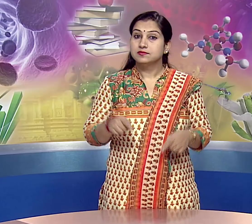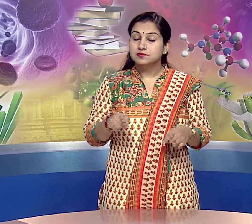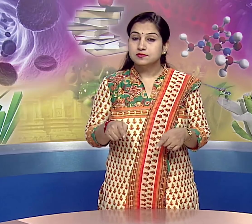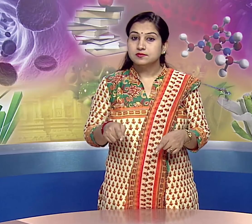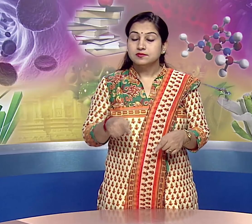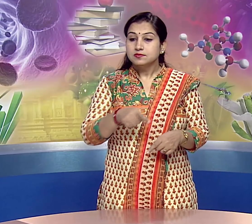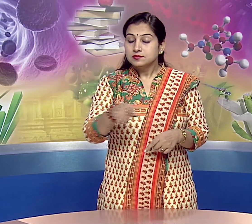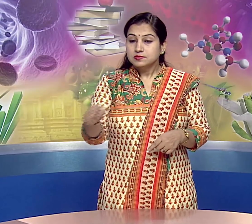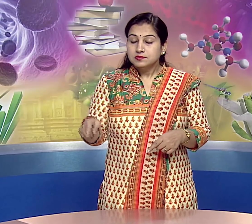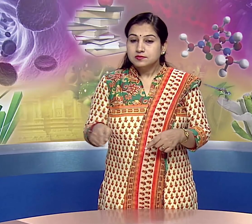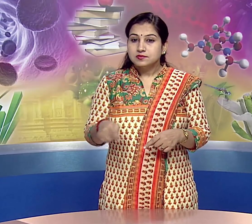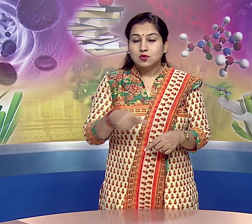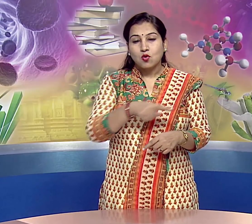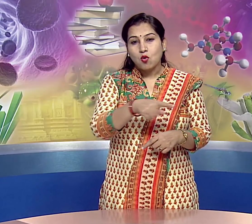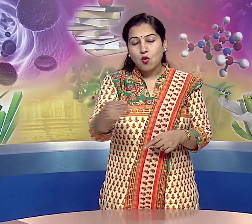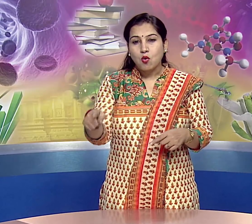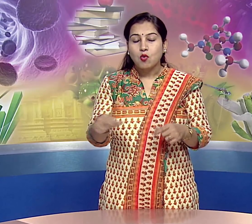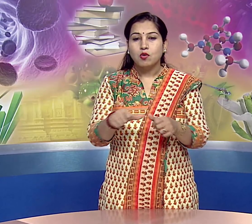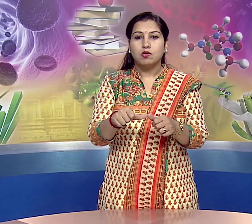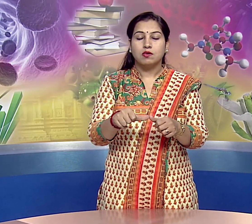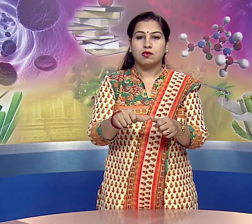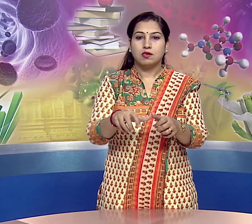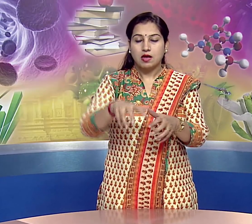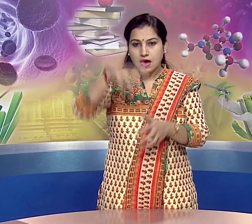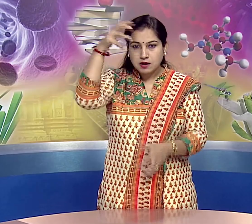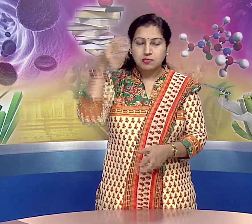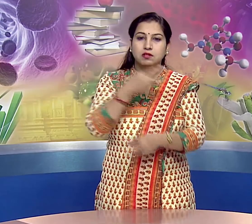So, they tend to treat all animals alike.